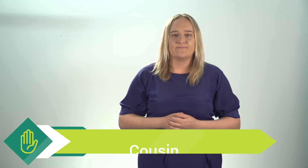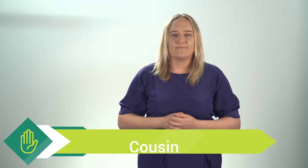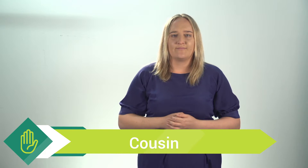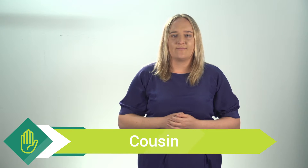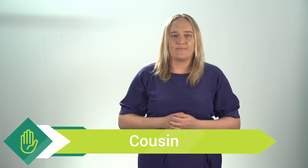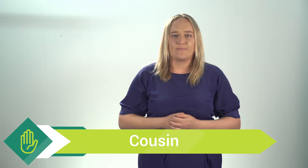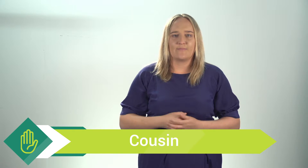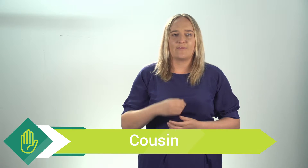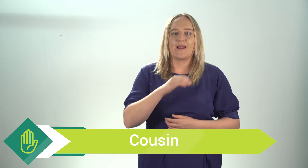Cousin.